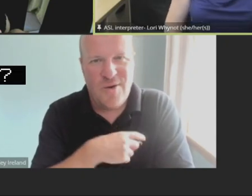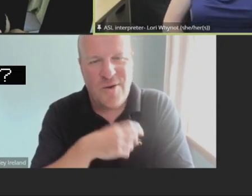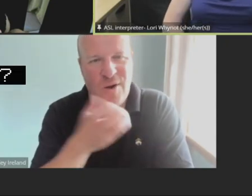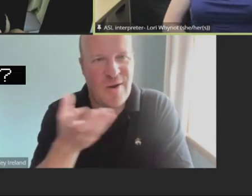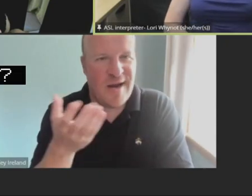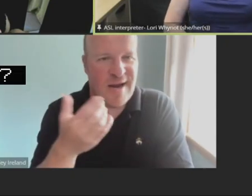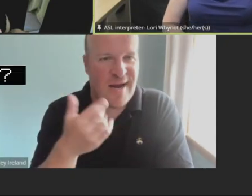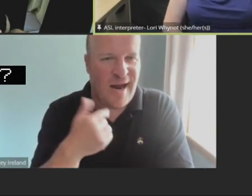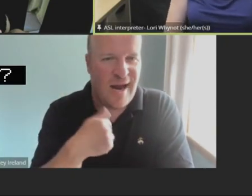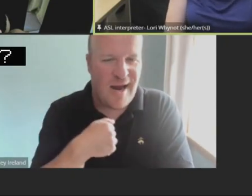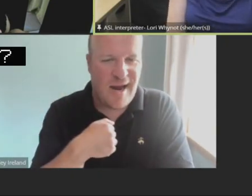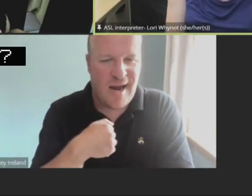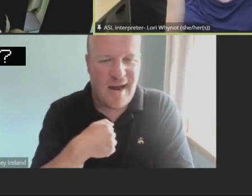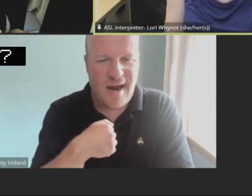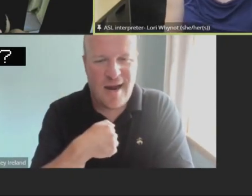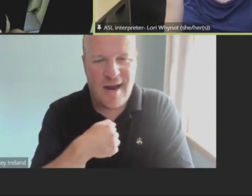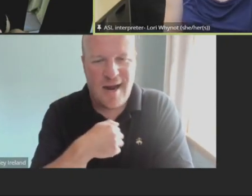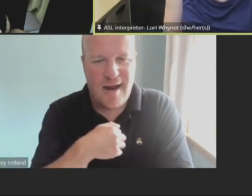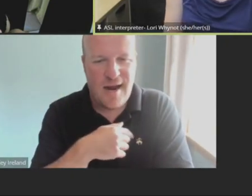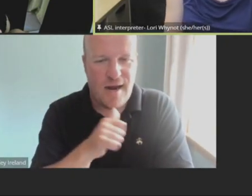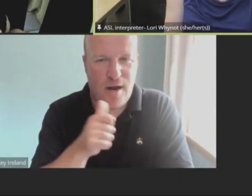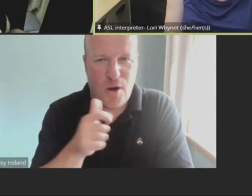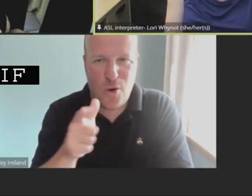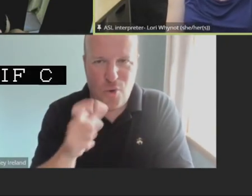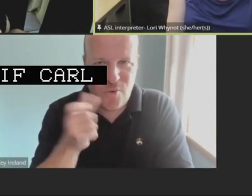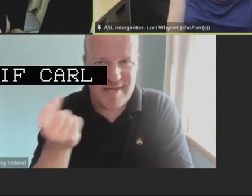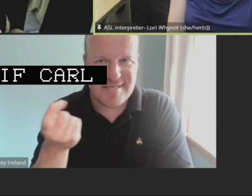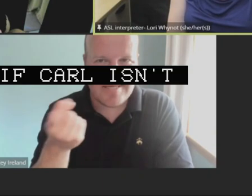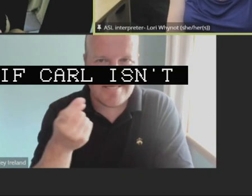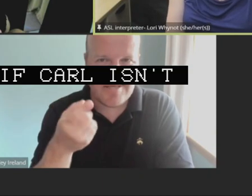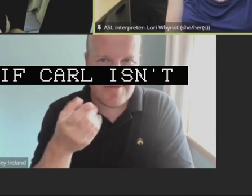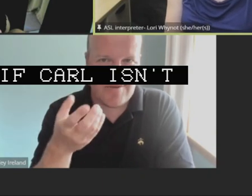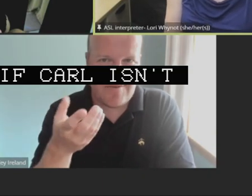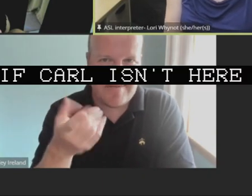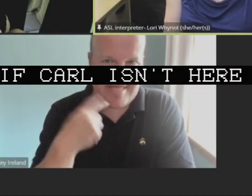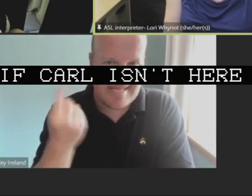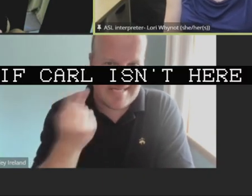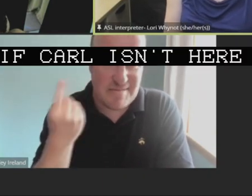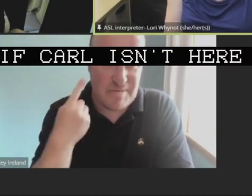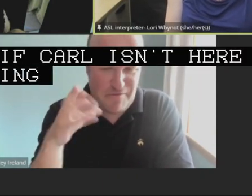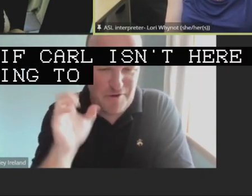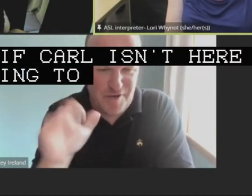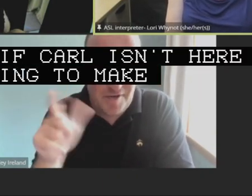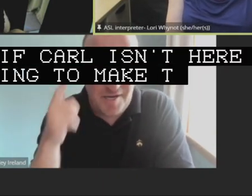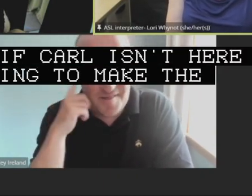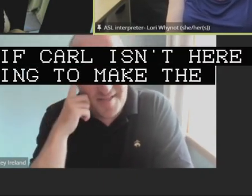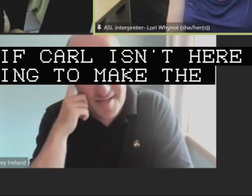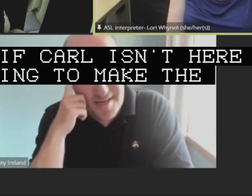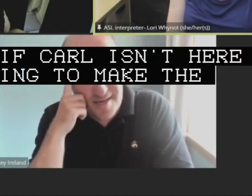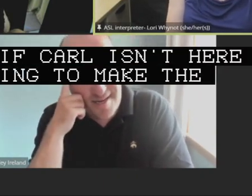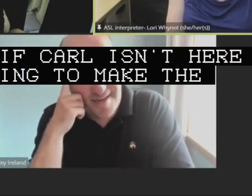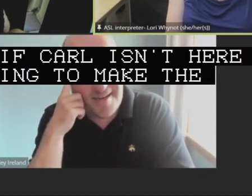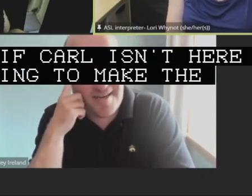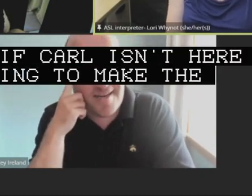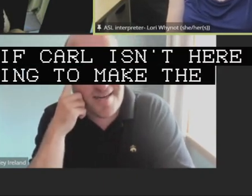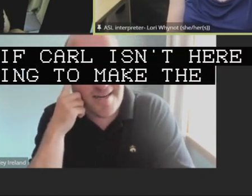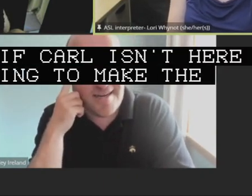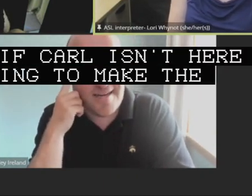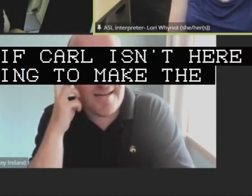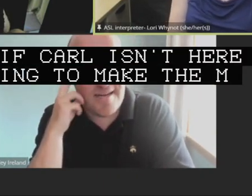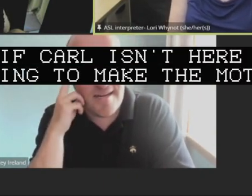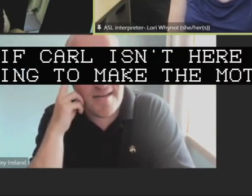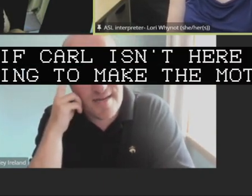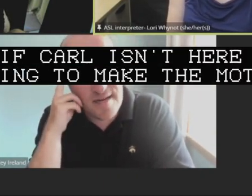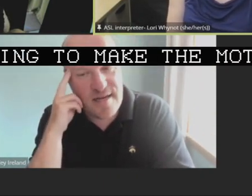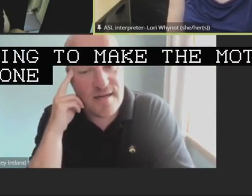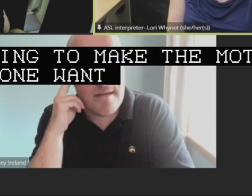No? Okay, so if Carl's not here, then who's going to make the motion? Does someone want to say something in